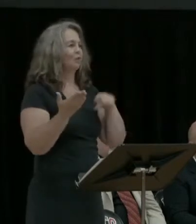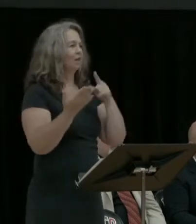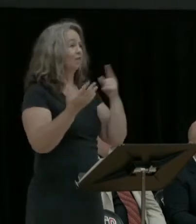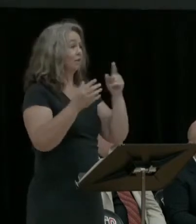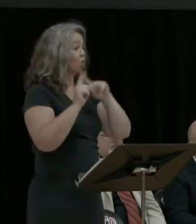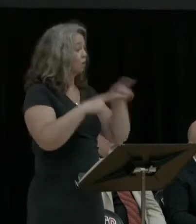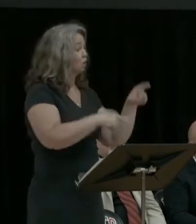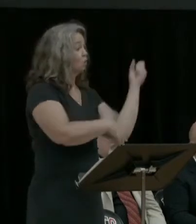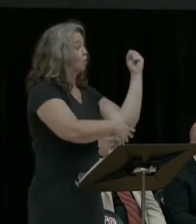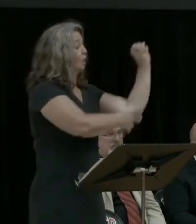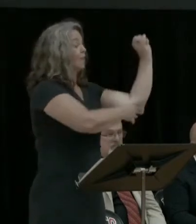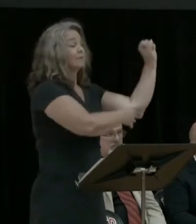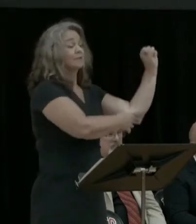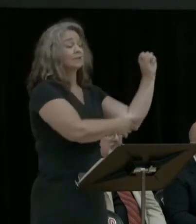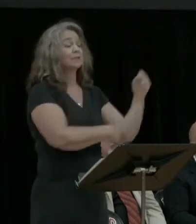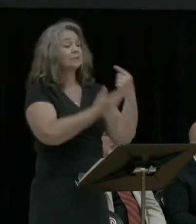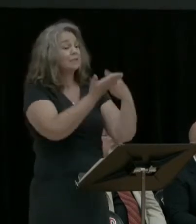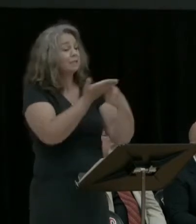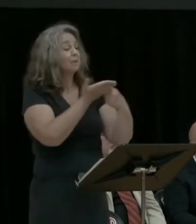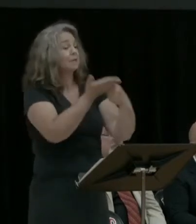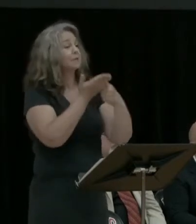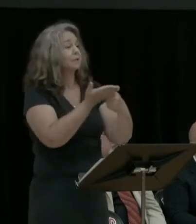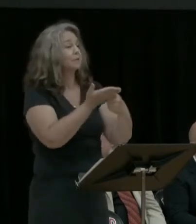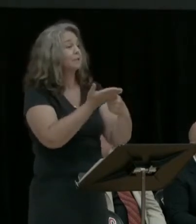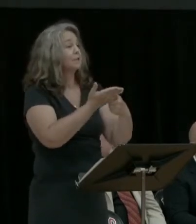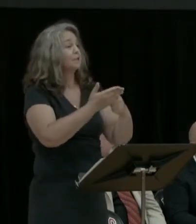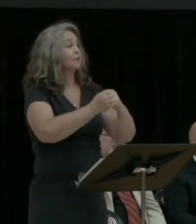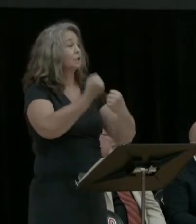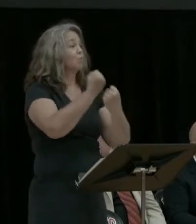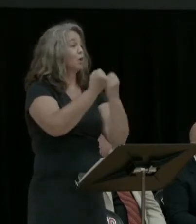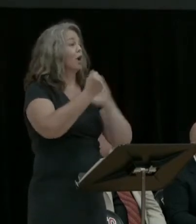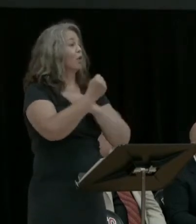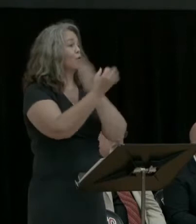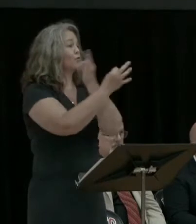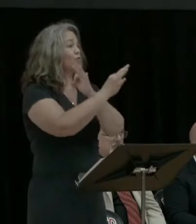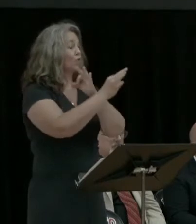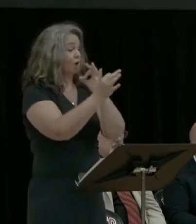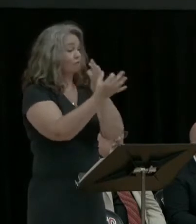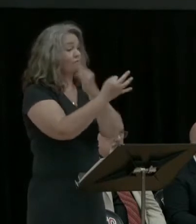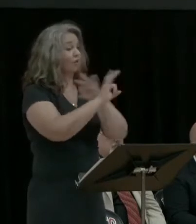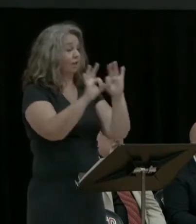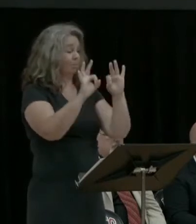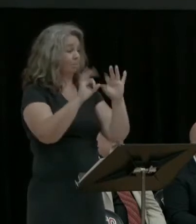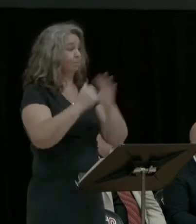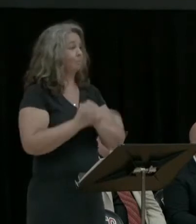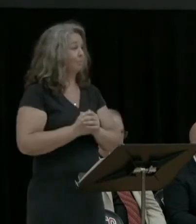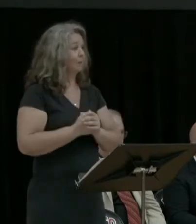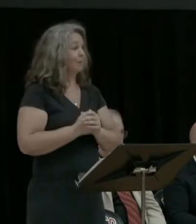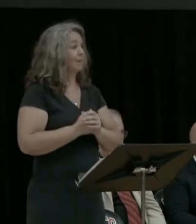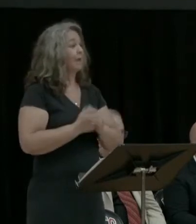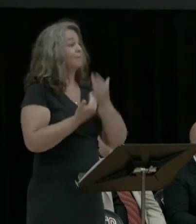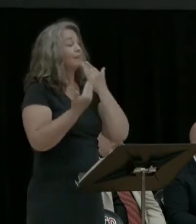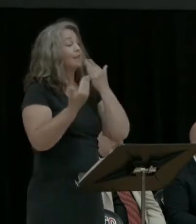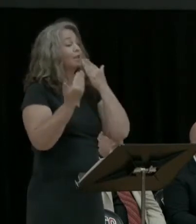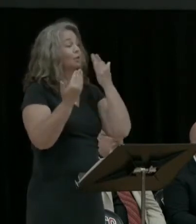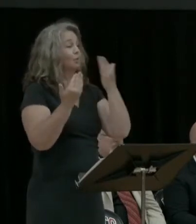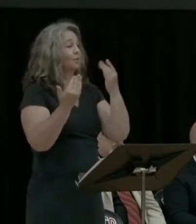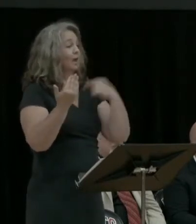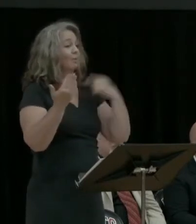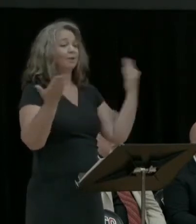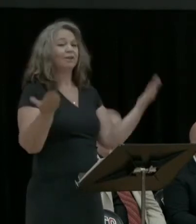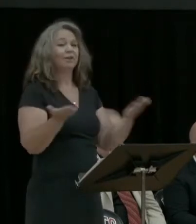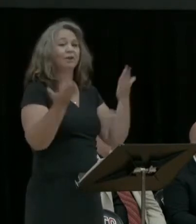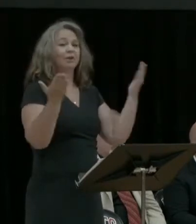protests, political debates to defend our freedoms. And it is such a pleasure and a privilege to find myself in a